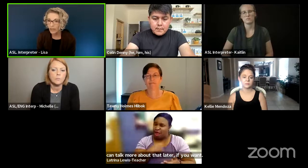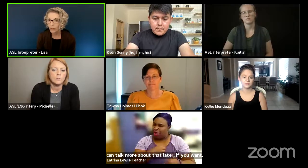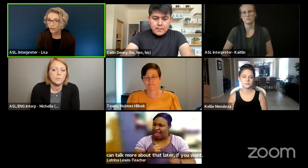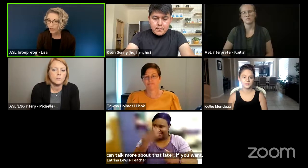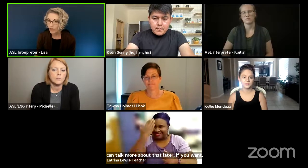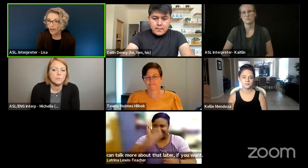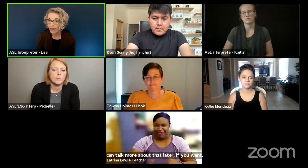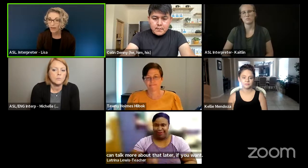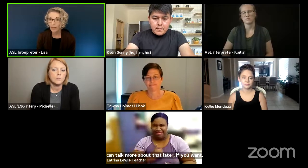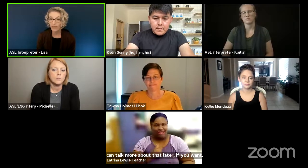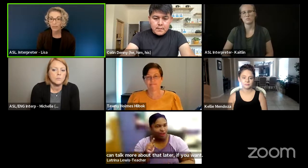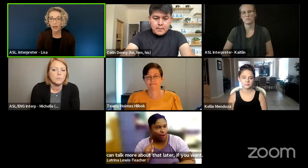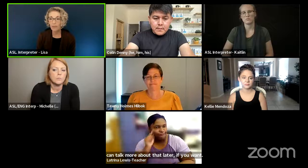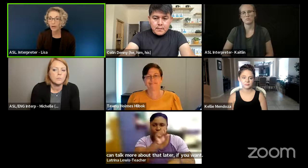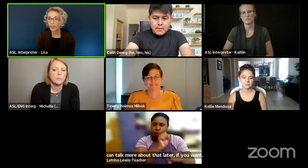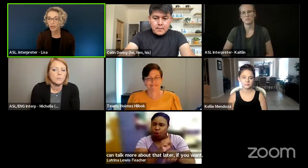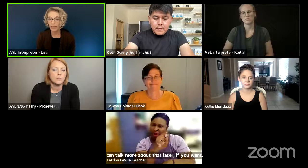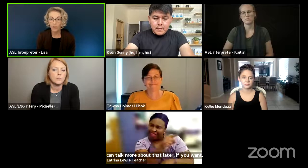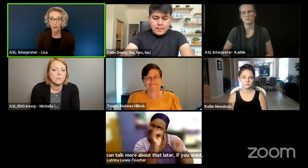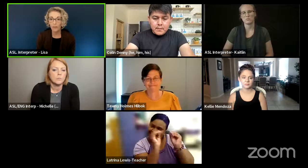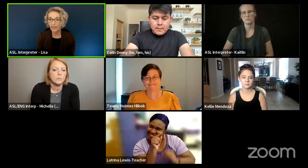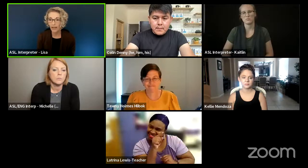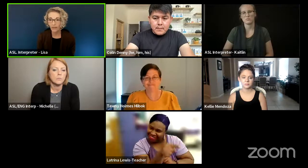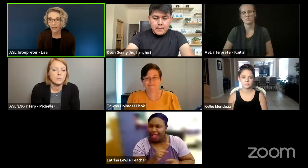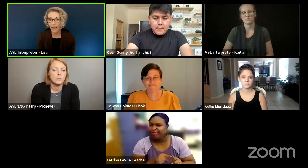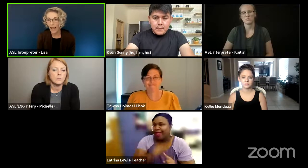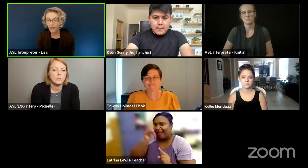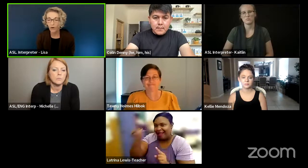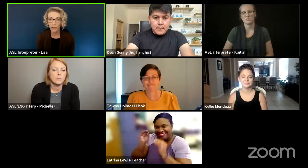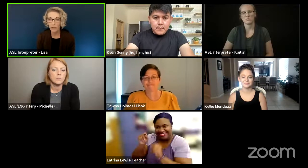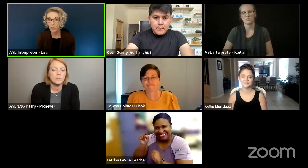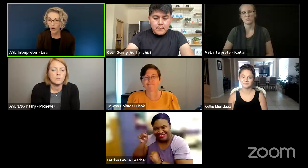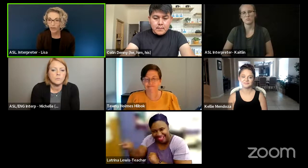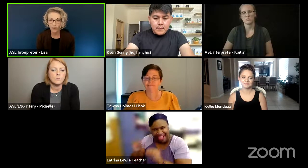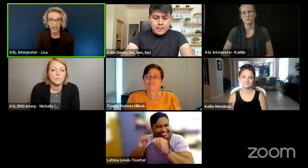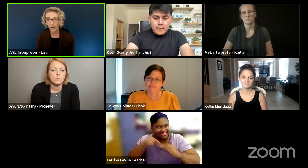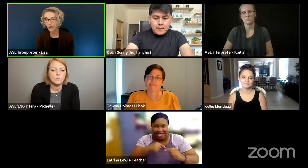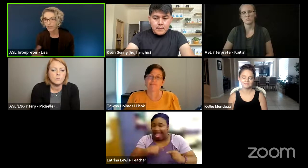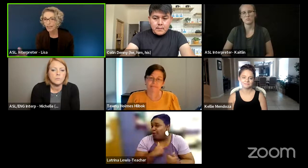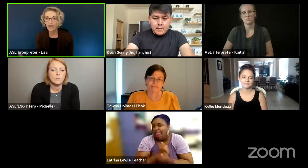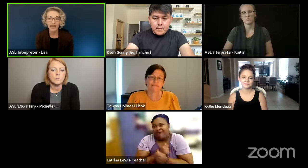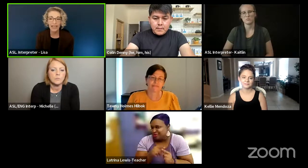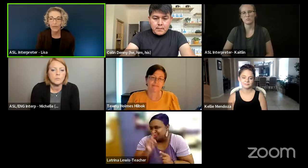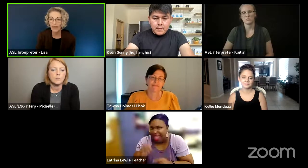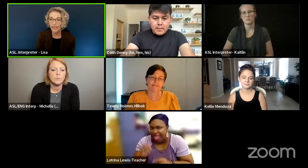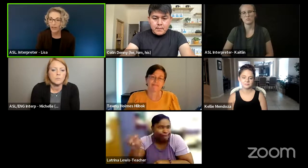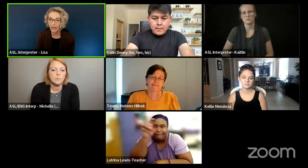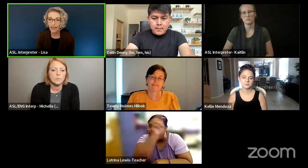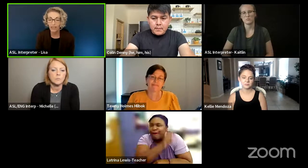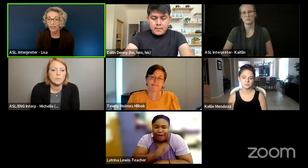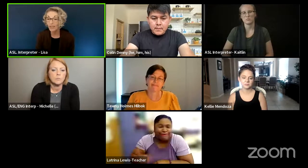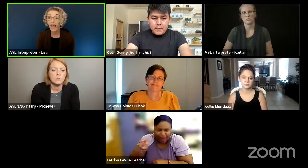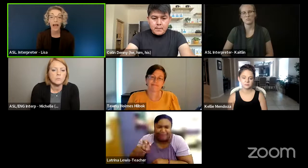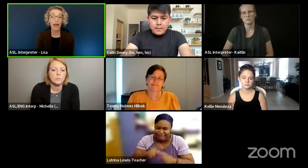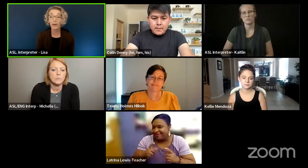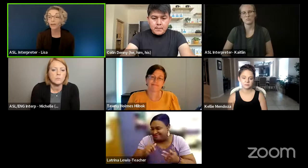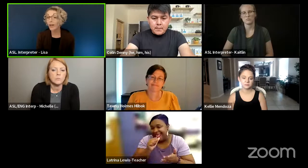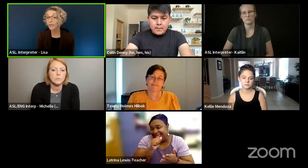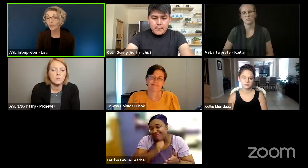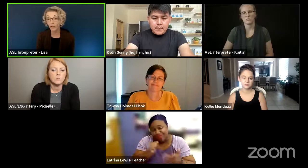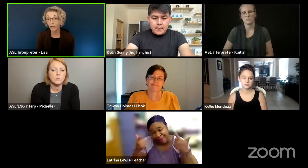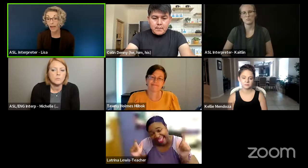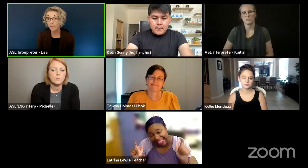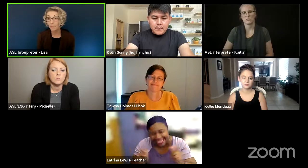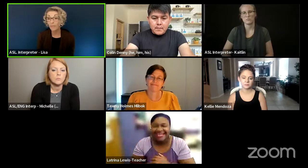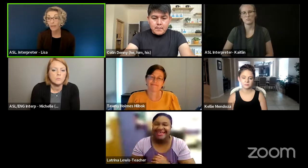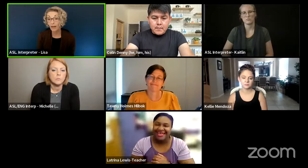had teachers there. Sometimes I wish I could split myself in half or into parts so I could go and teach in each of these locations. I would love